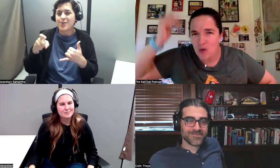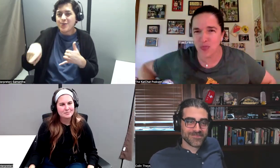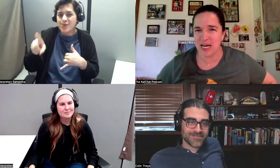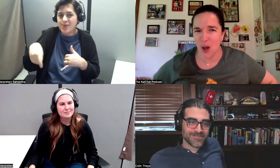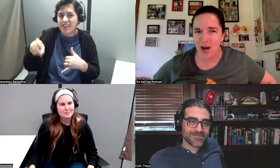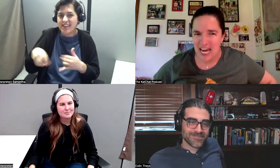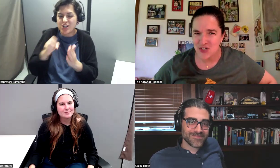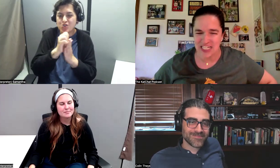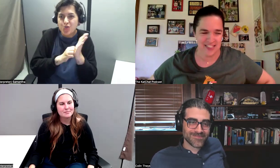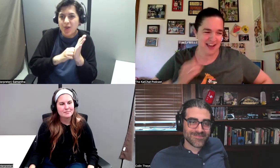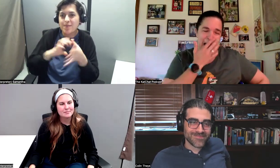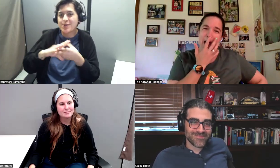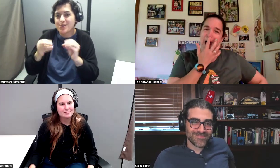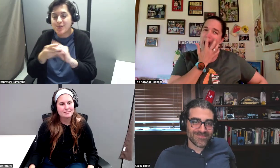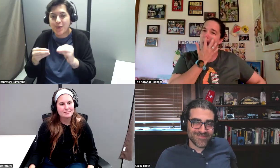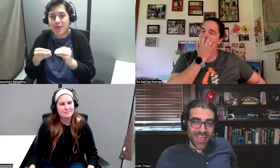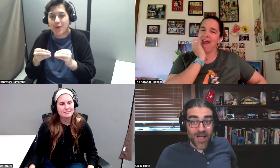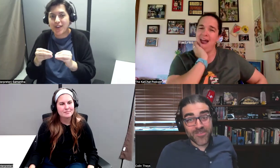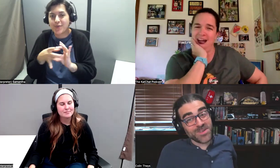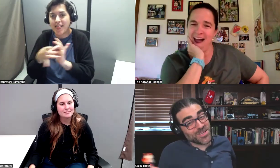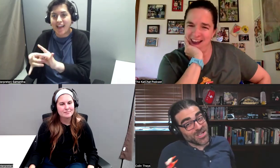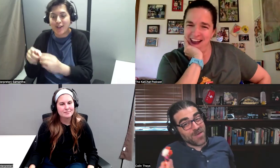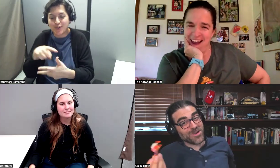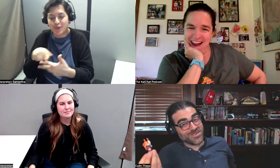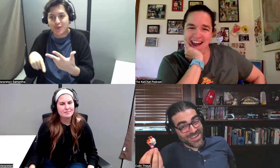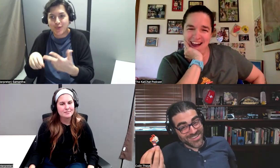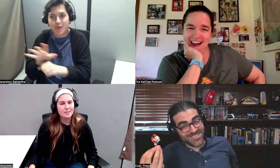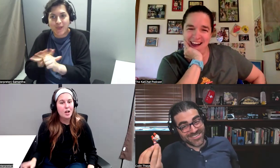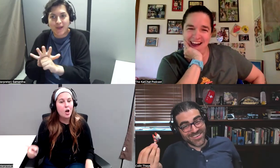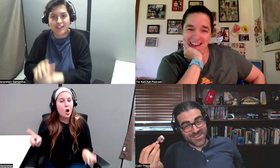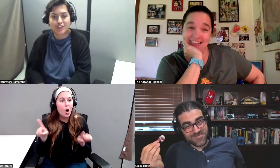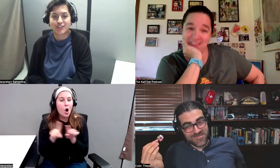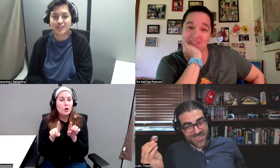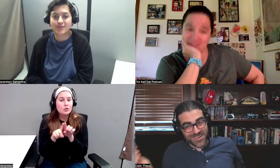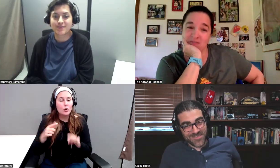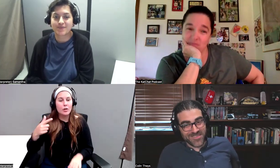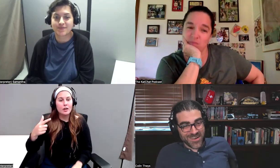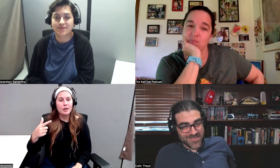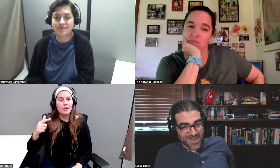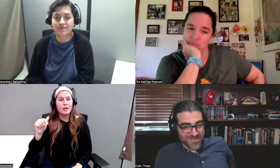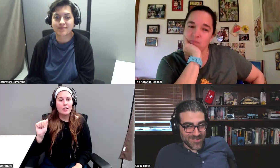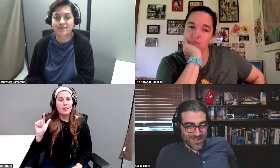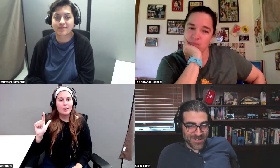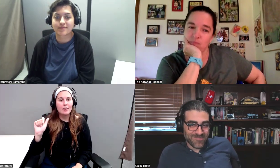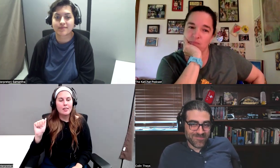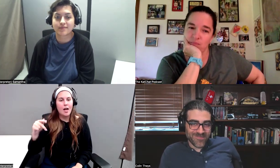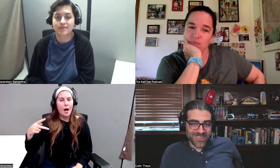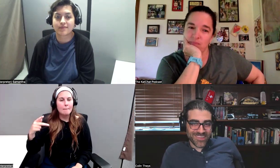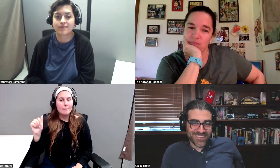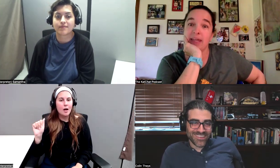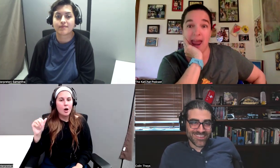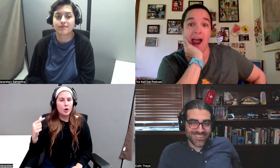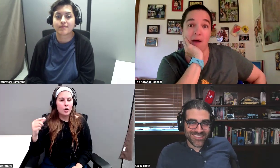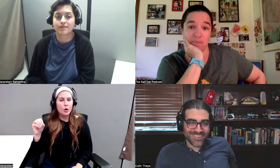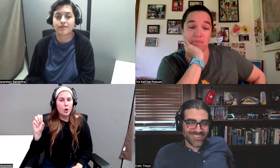of those 3 locations. I That, also pitched the Galapagos Islands. I don't know how if that goes anywhere, but we'll